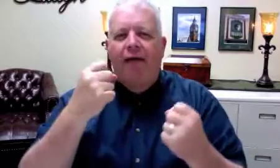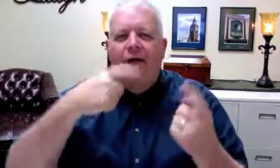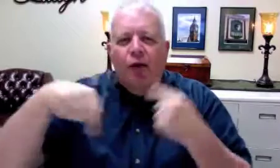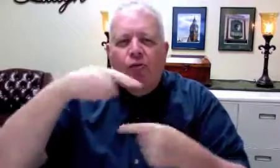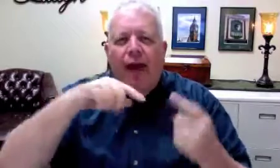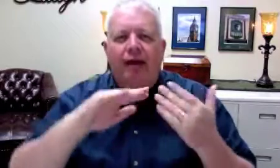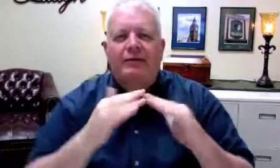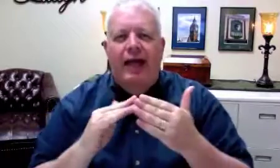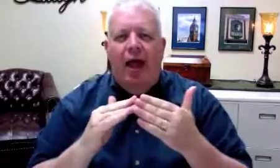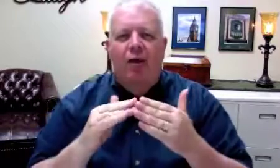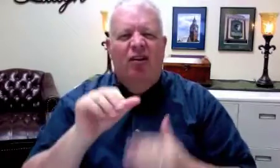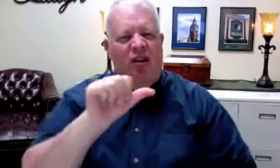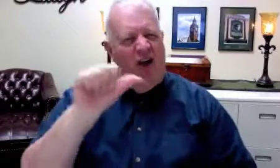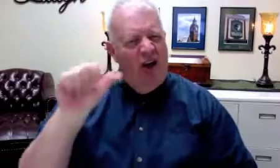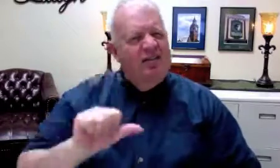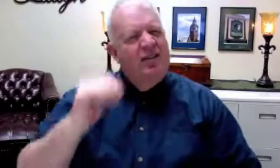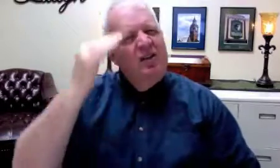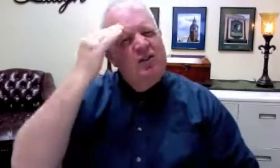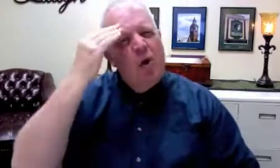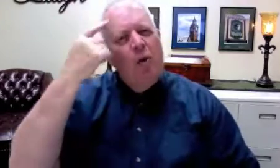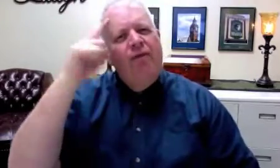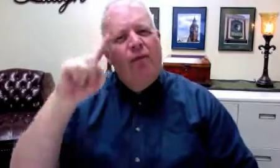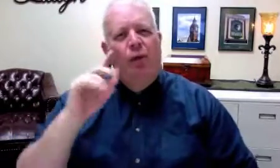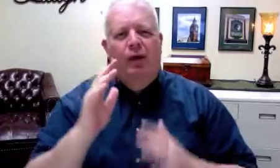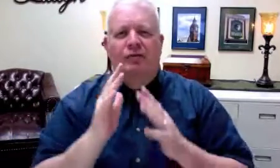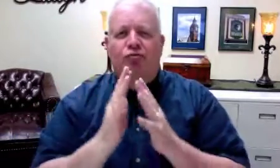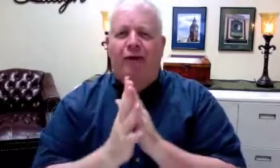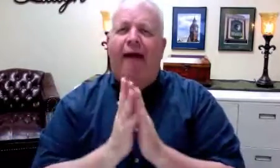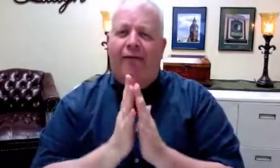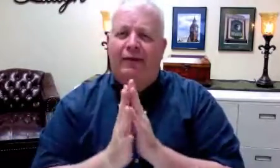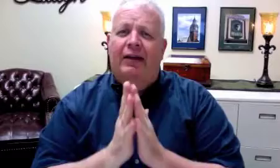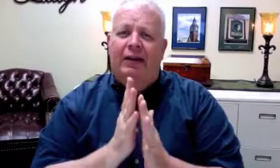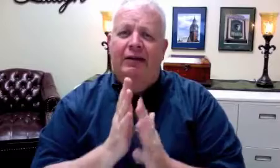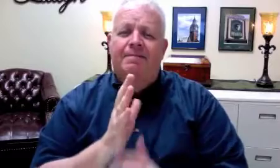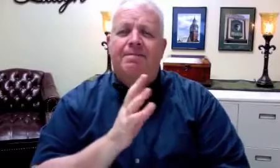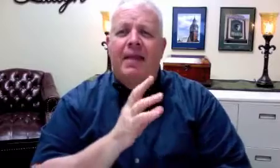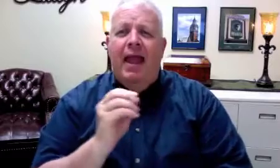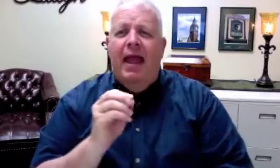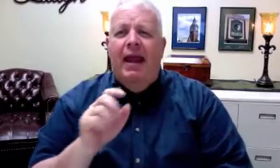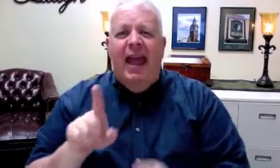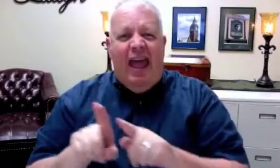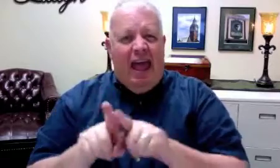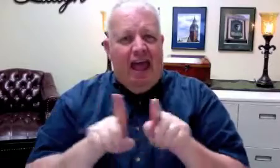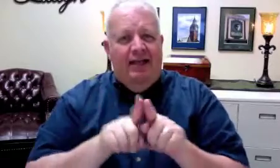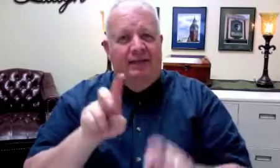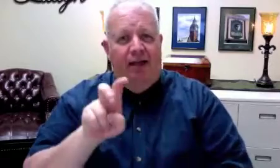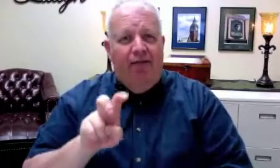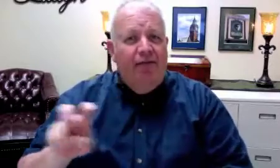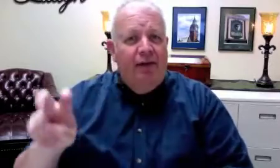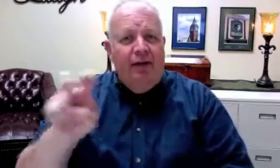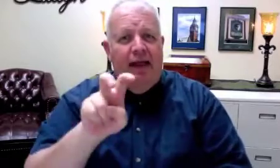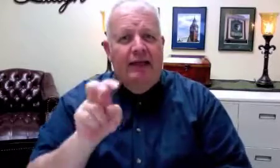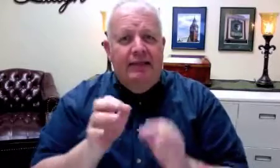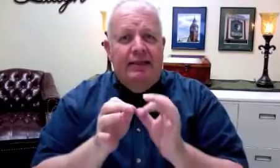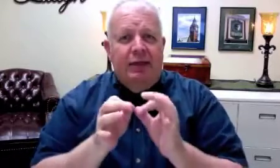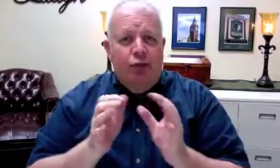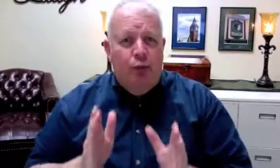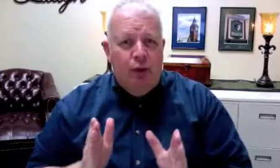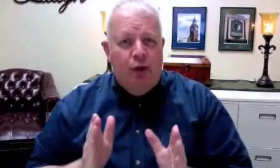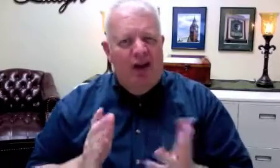Austin is known for traffic. And as a freelance interpreter, I had